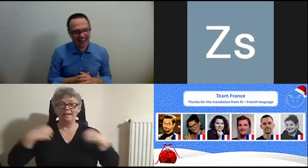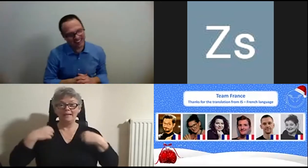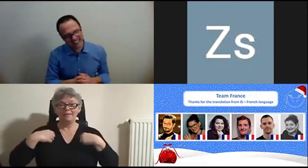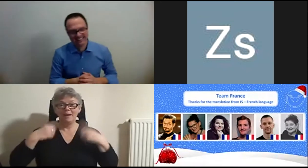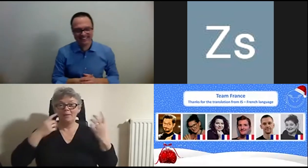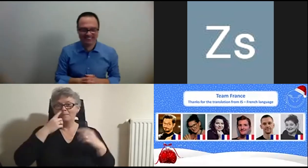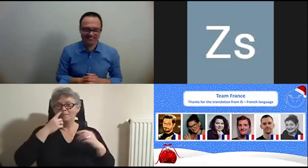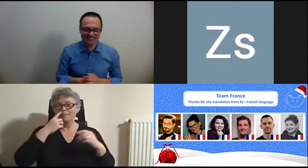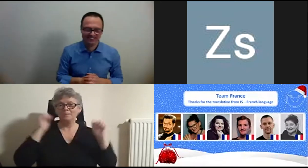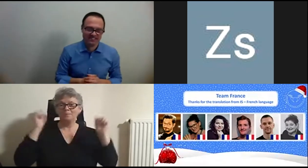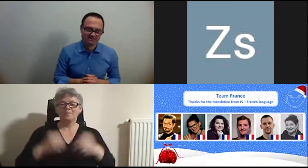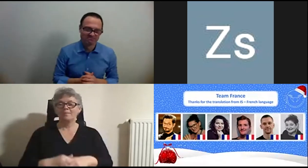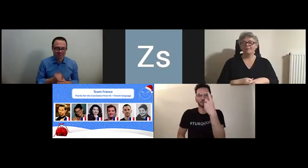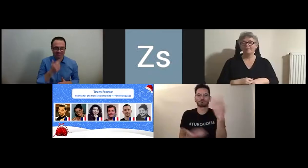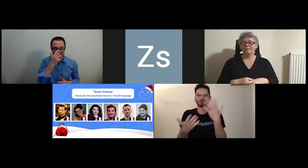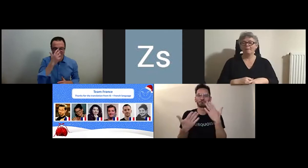Pin me.